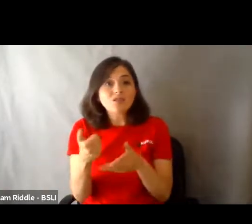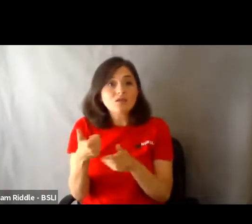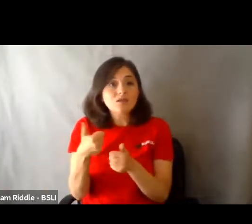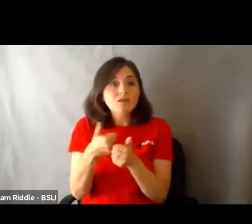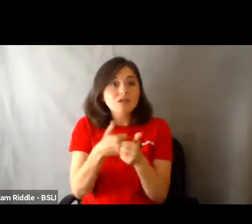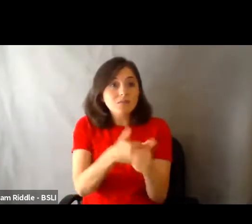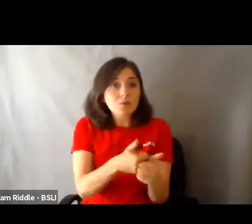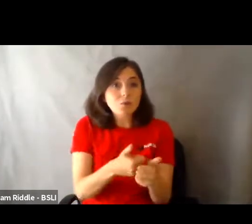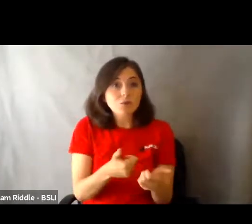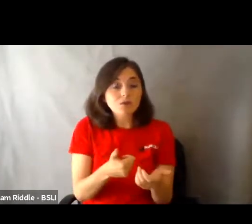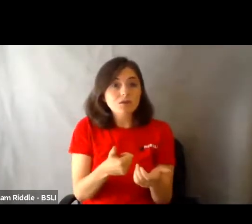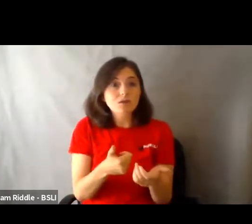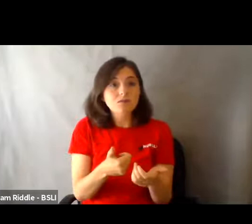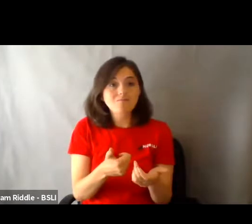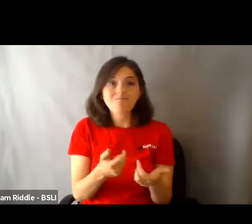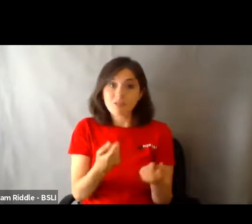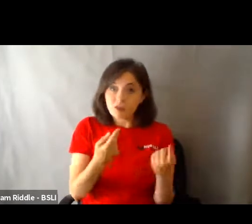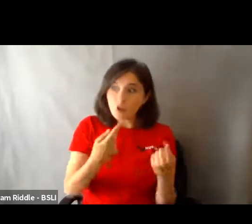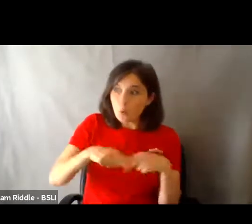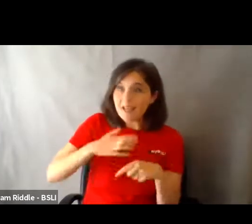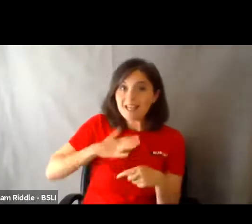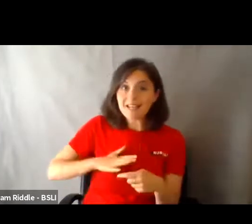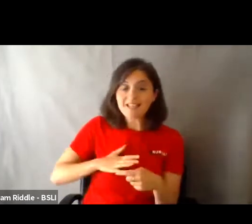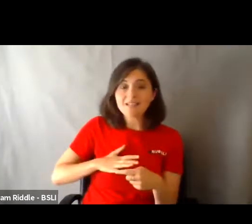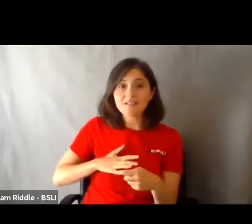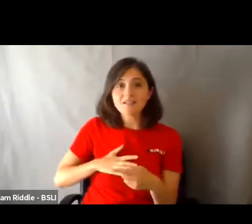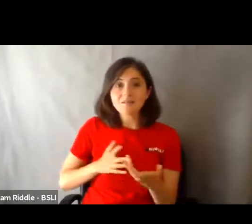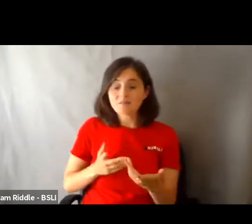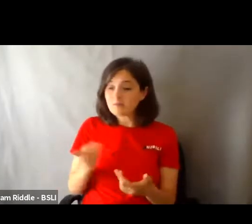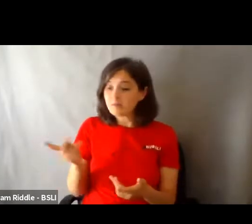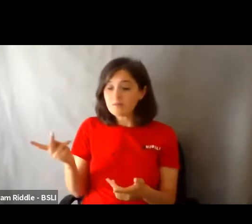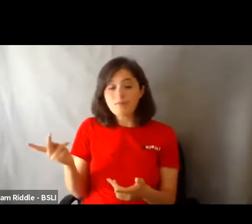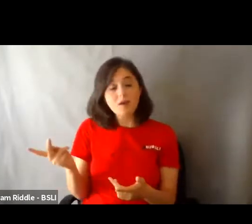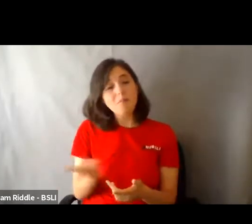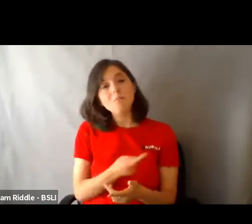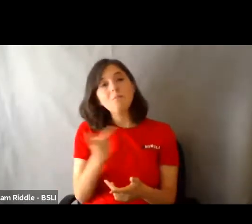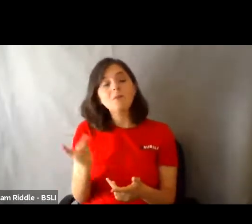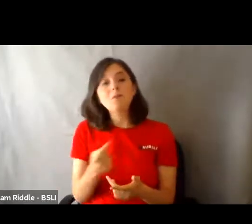for us. I think people on both sides of the argument have talked about our